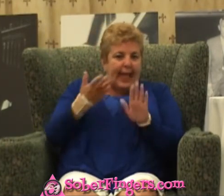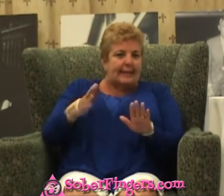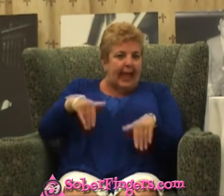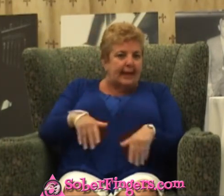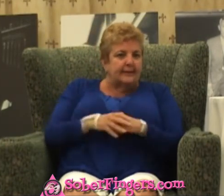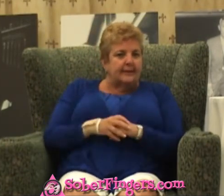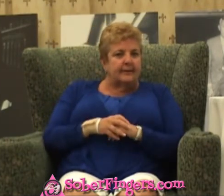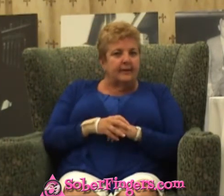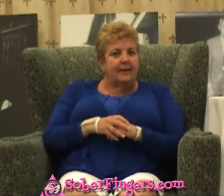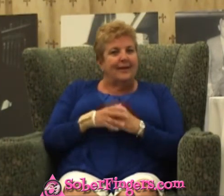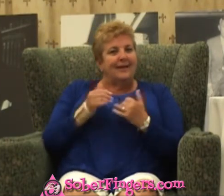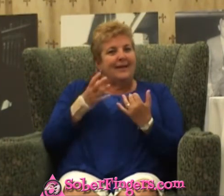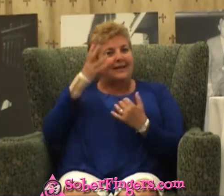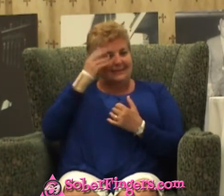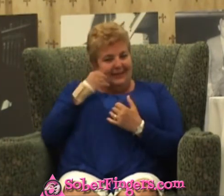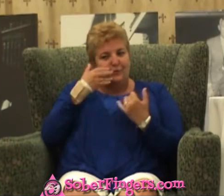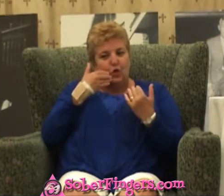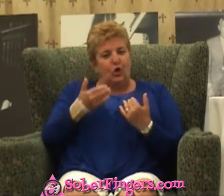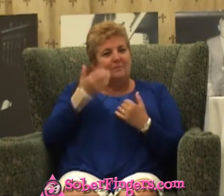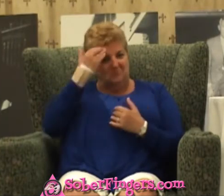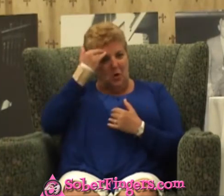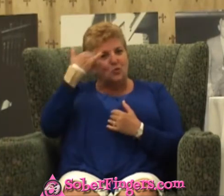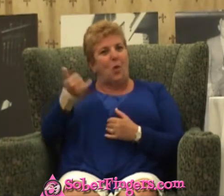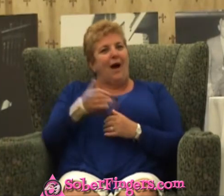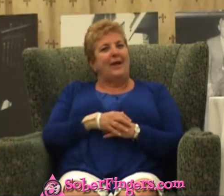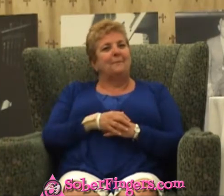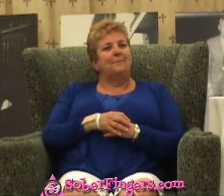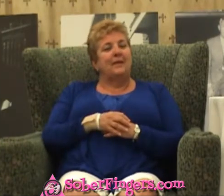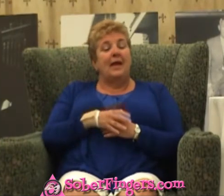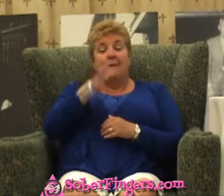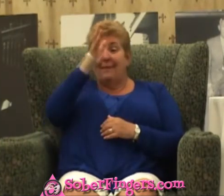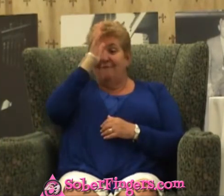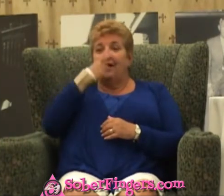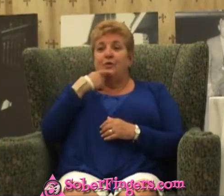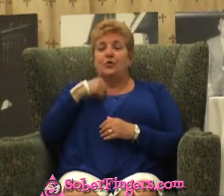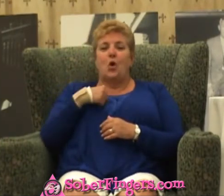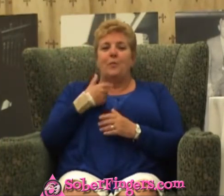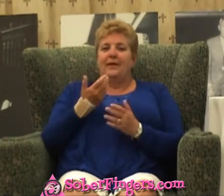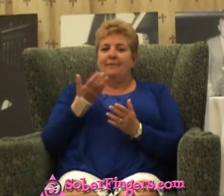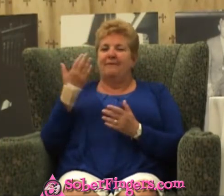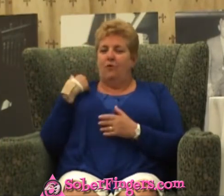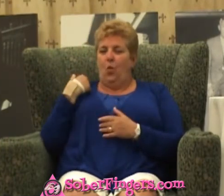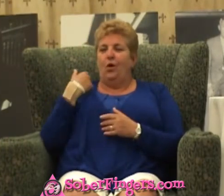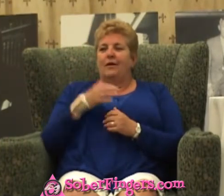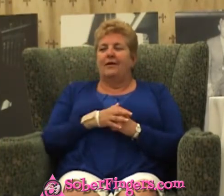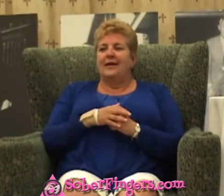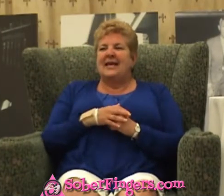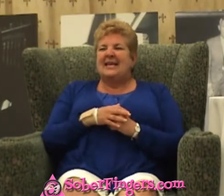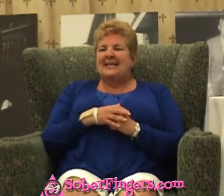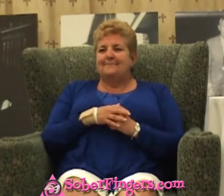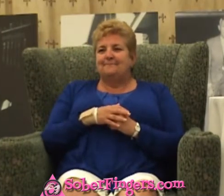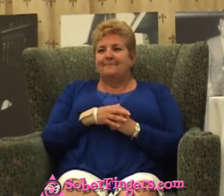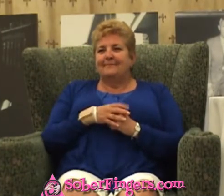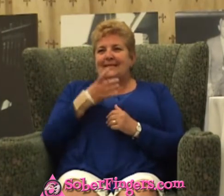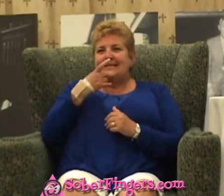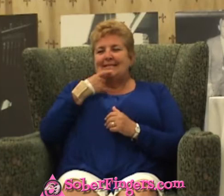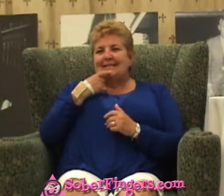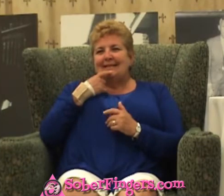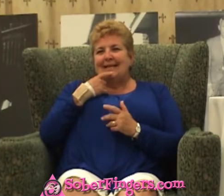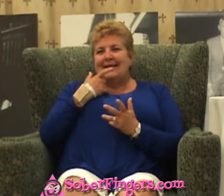well and he knows why. And he has said to me before that it took a while for him not to have to tell that story. That's a